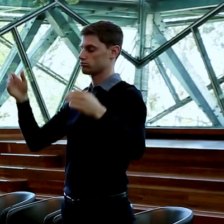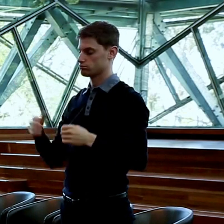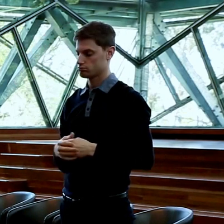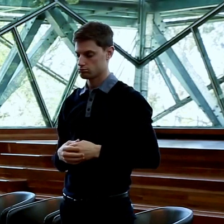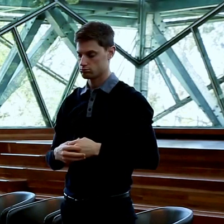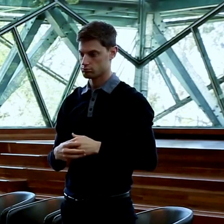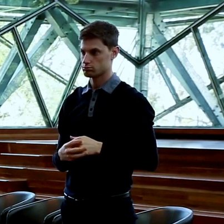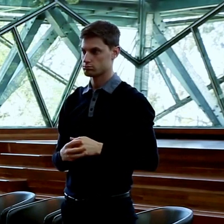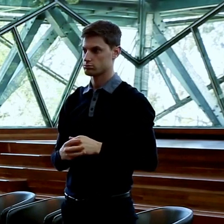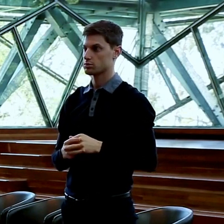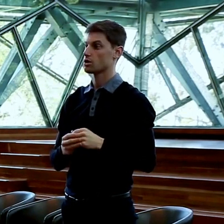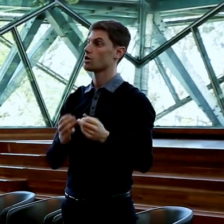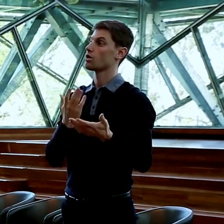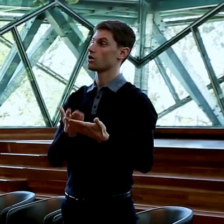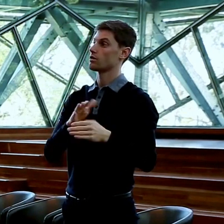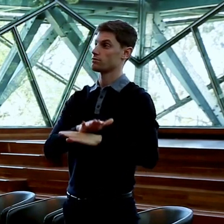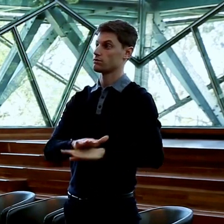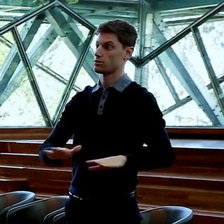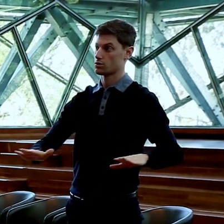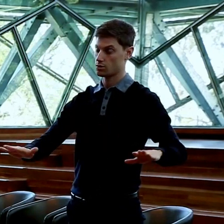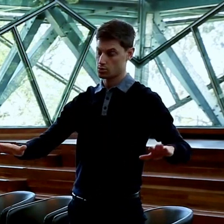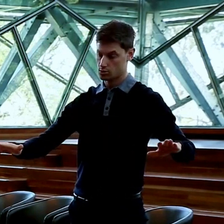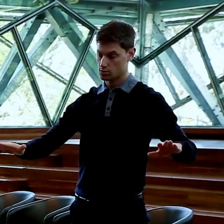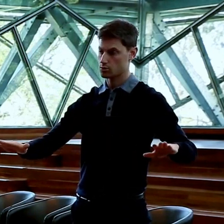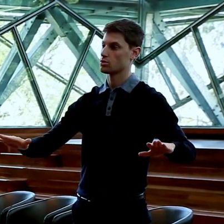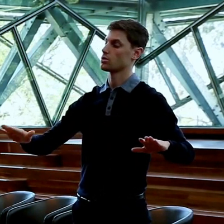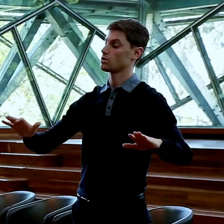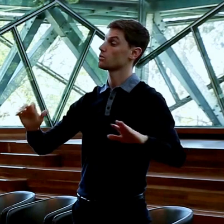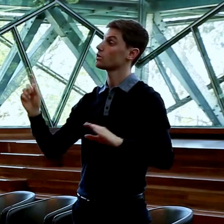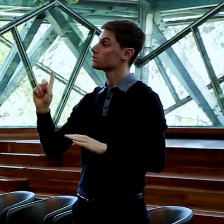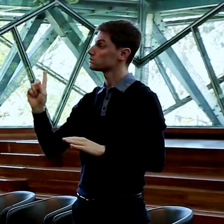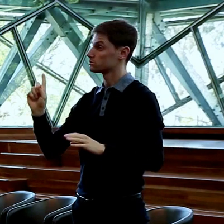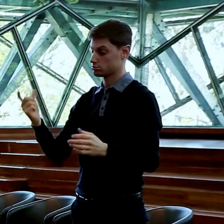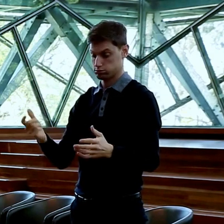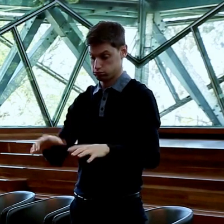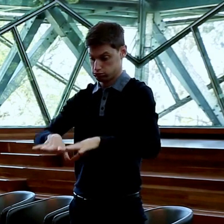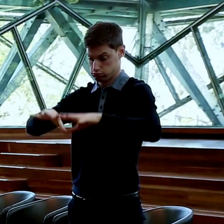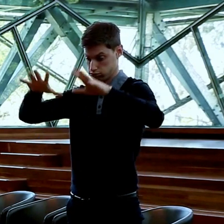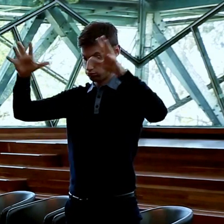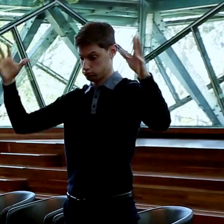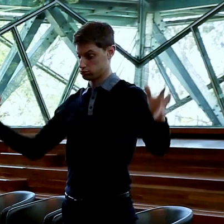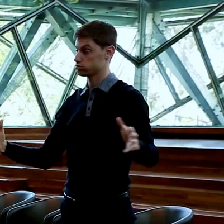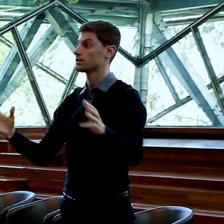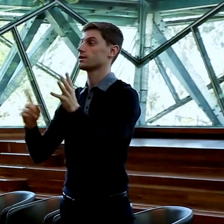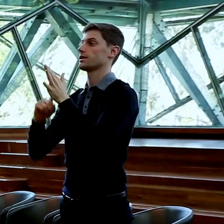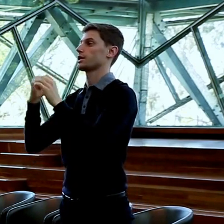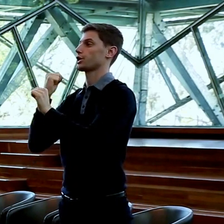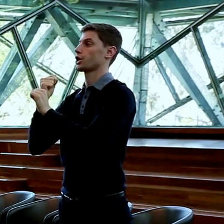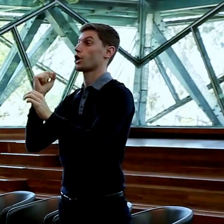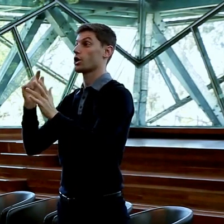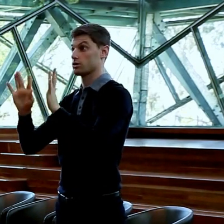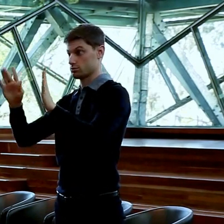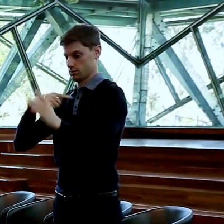the floor, were stacks and stacks of Lego. Now you see, I loved